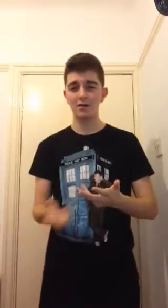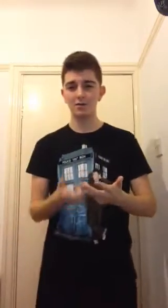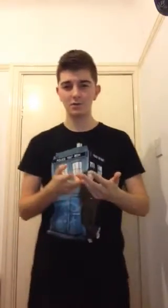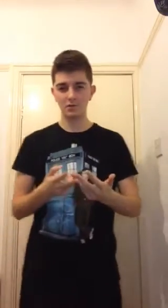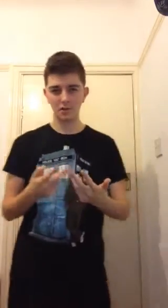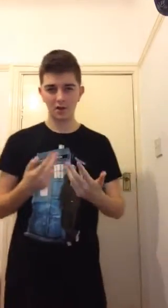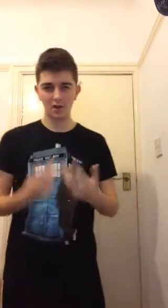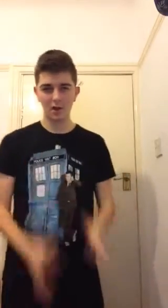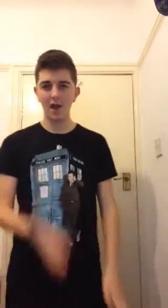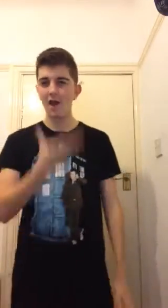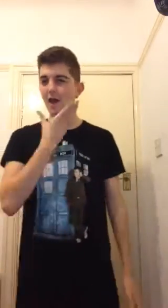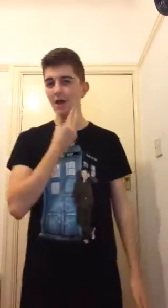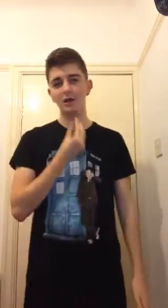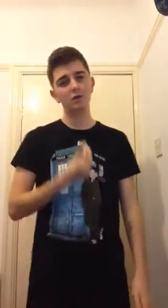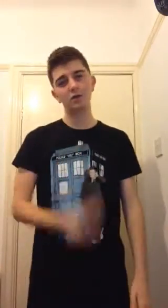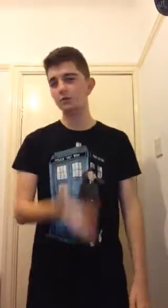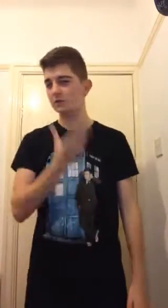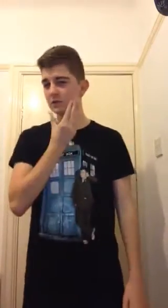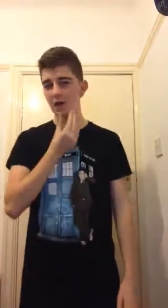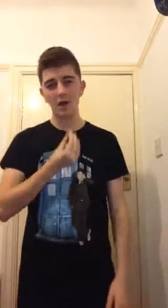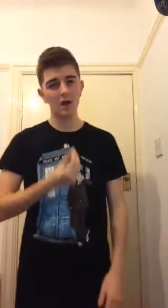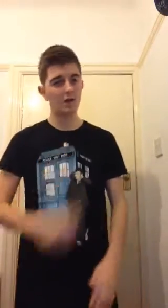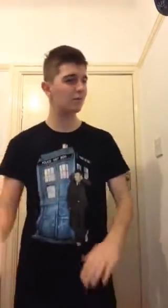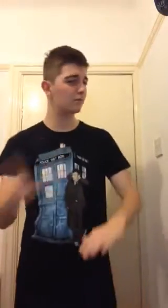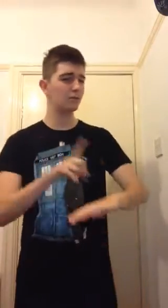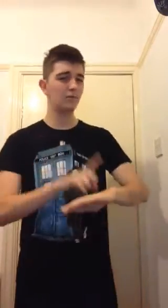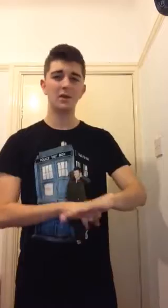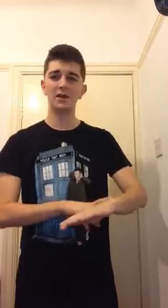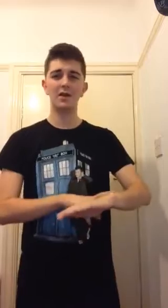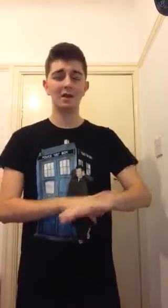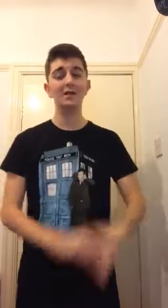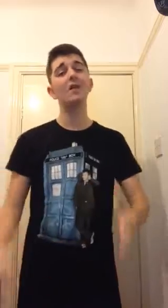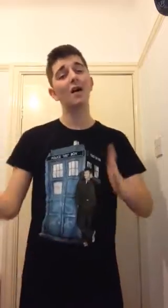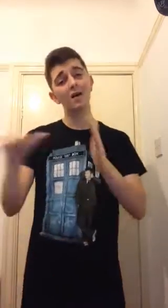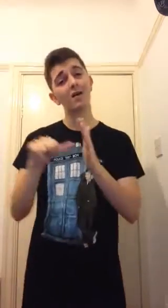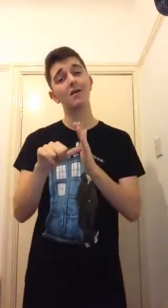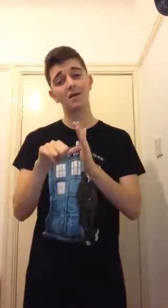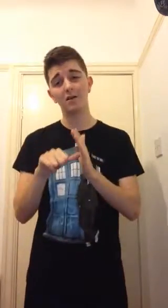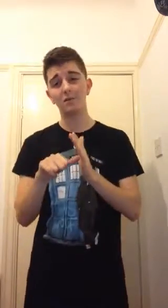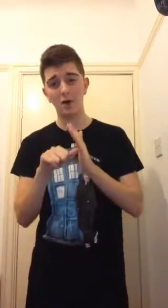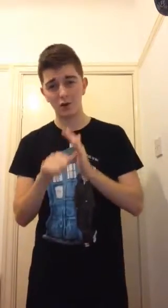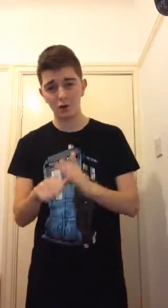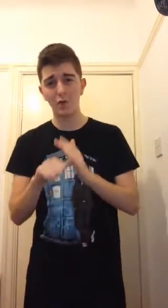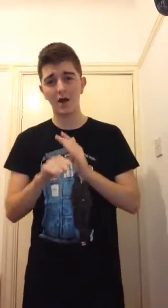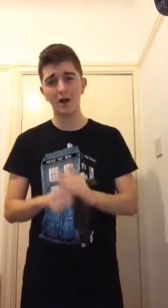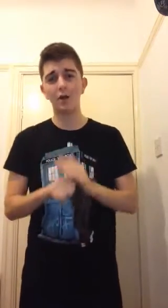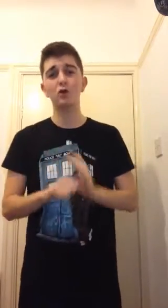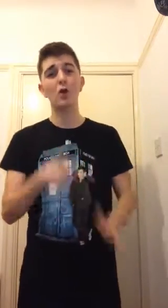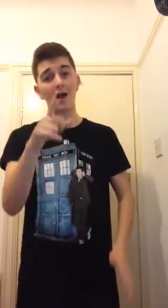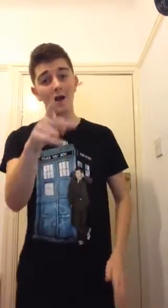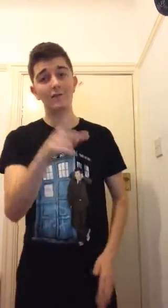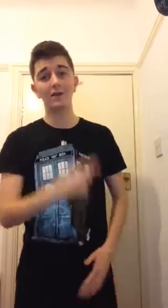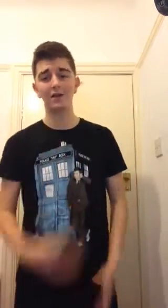at christmas time it's hard but while you're having